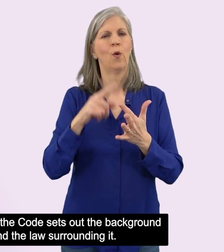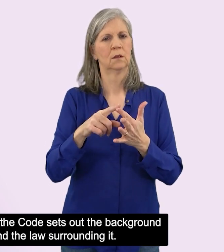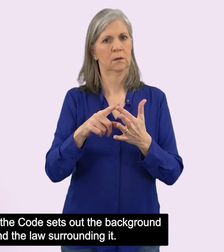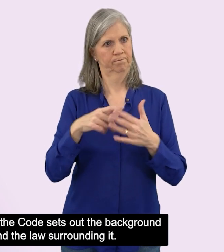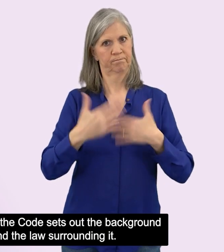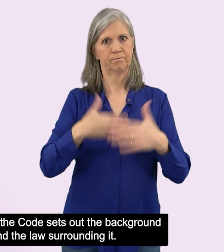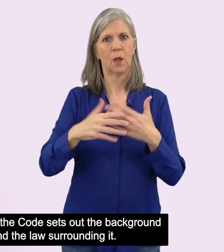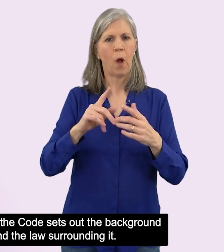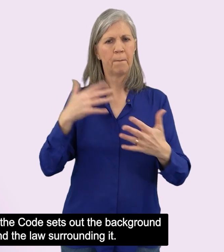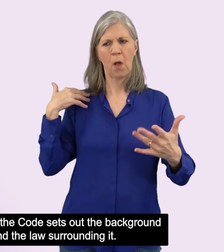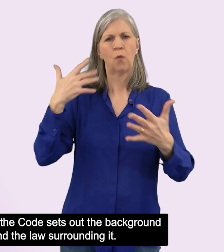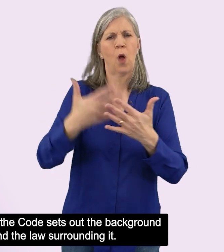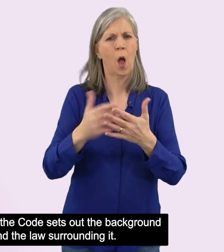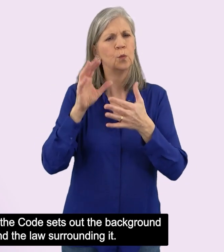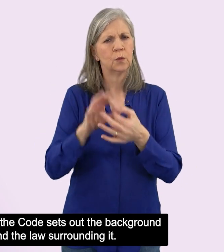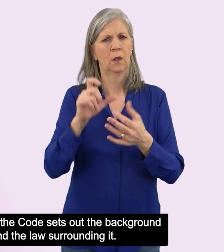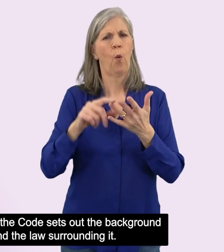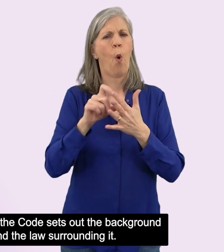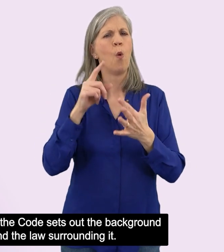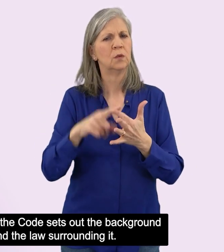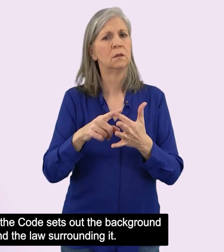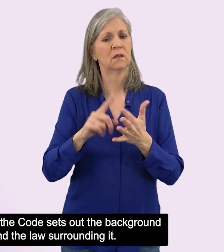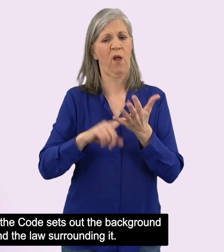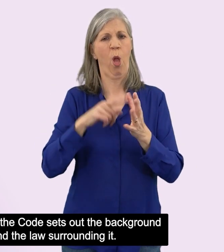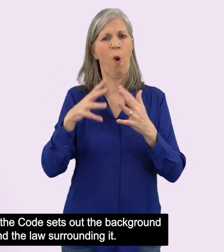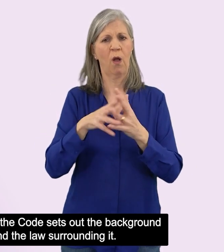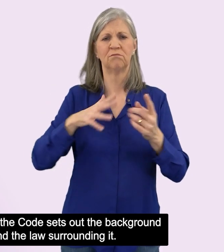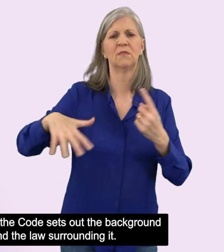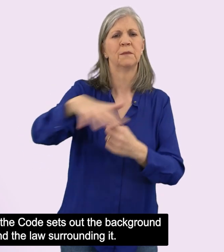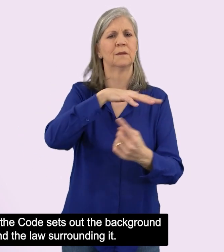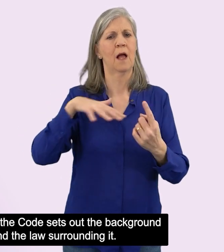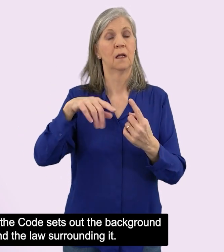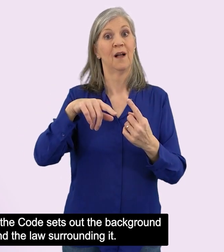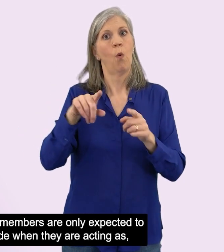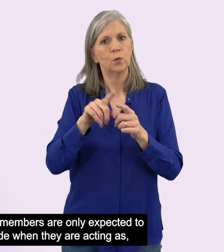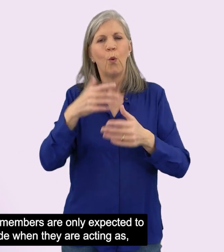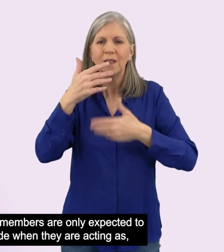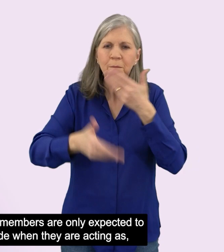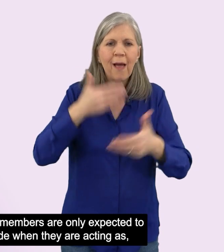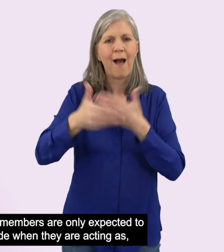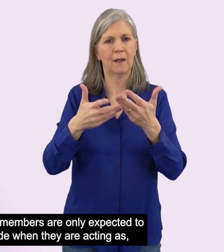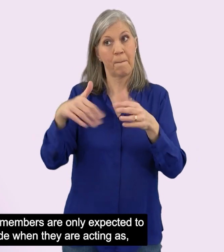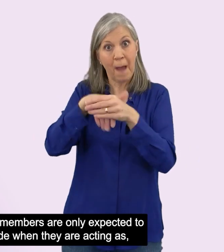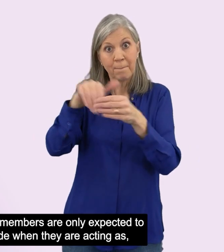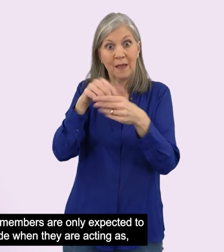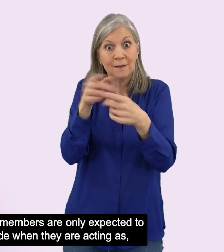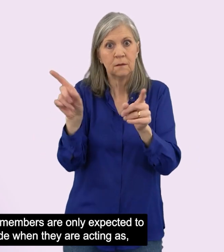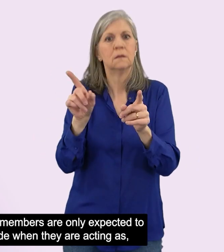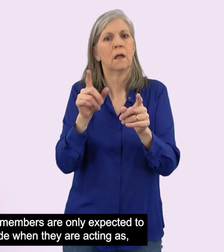to the code sets out the background to the code and the law surrounding it. It also explains that